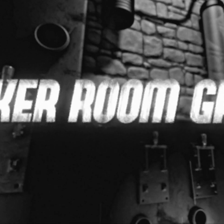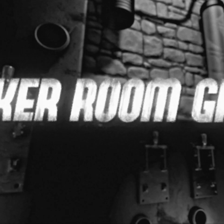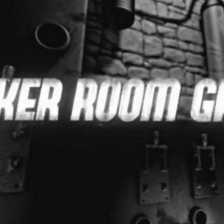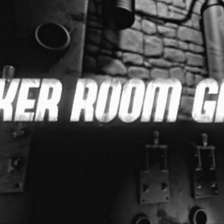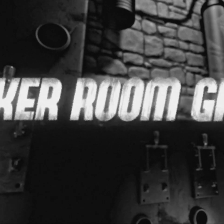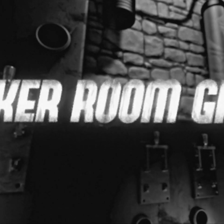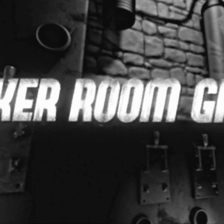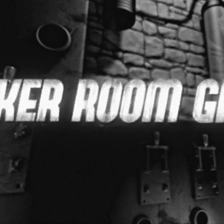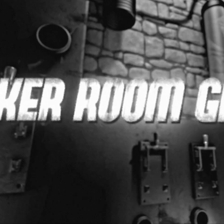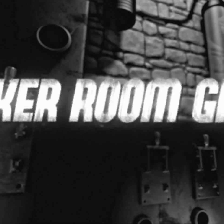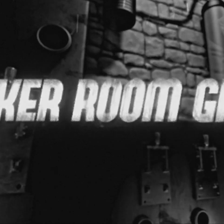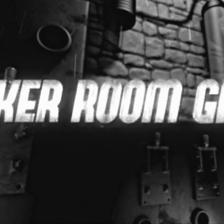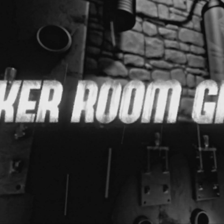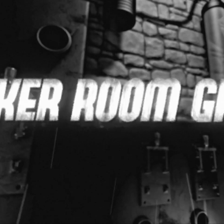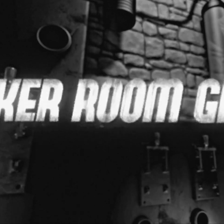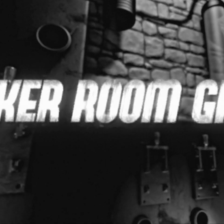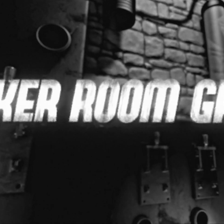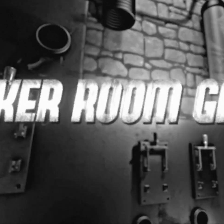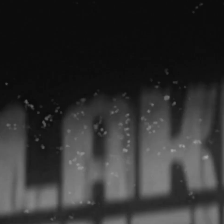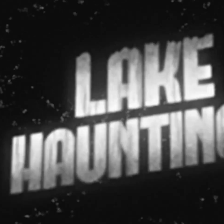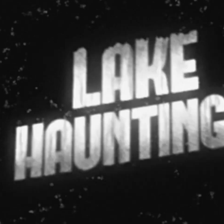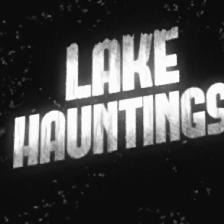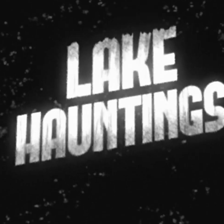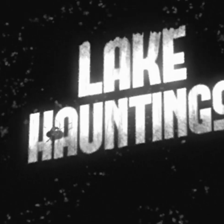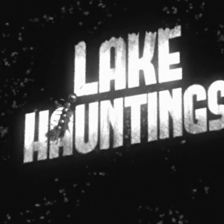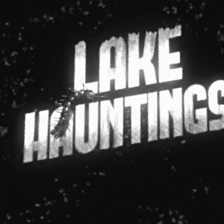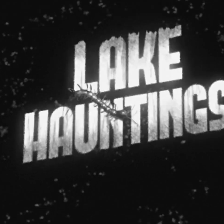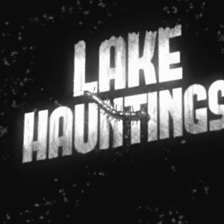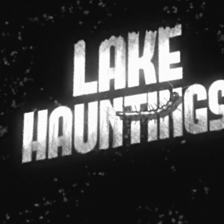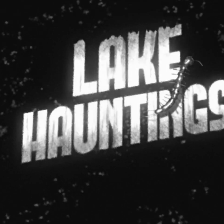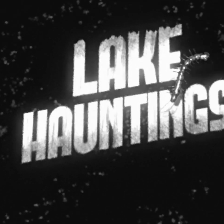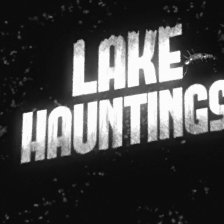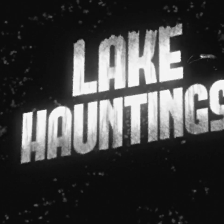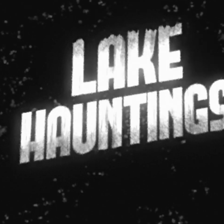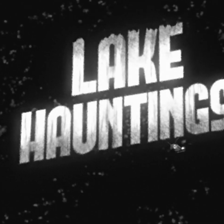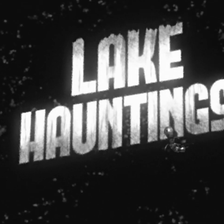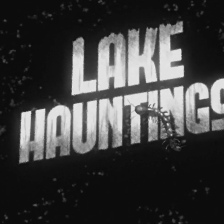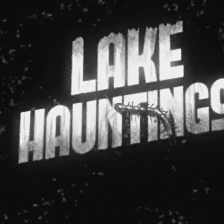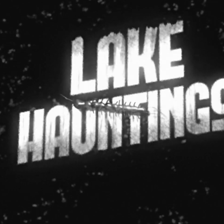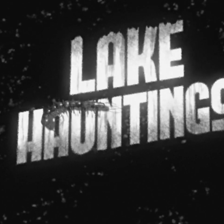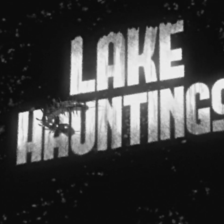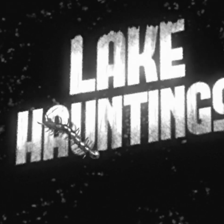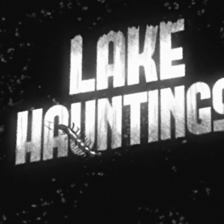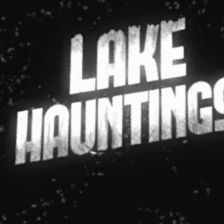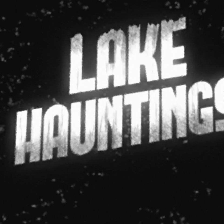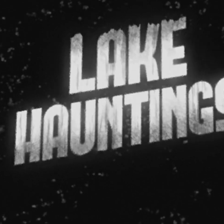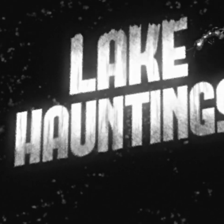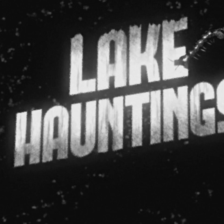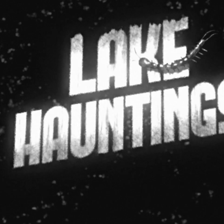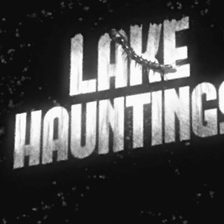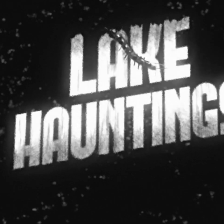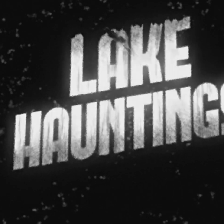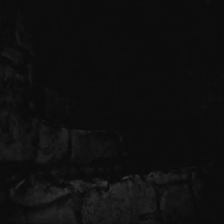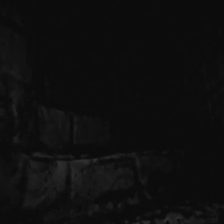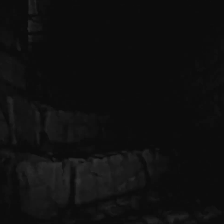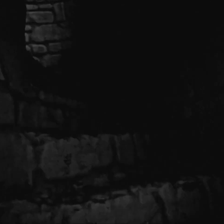the ultimate L? Is an evil spirit haunting the lake at summer camp? Or will a boy's